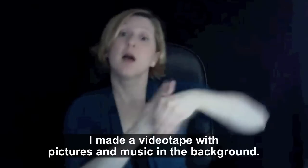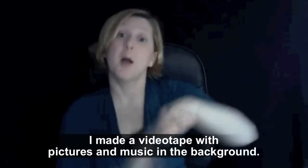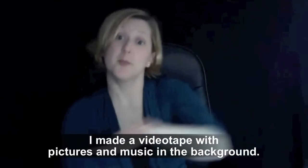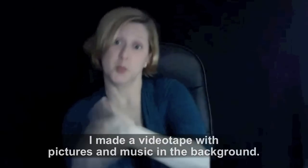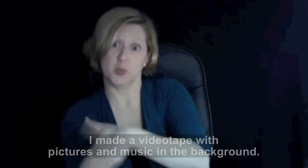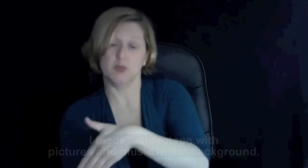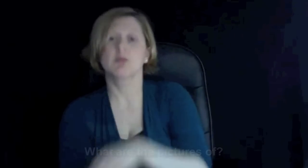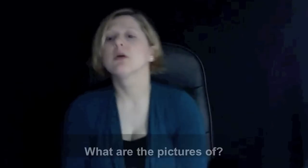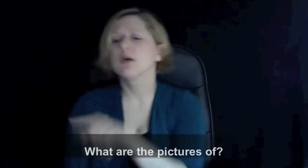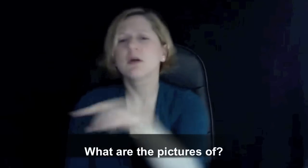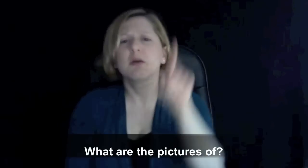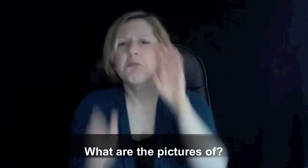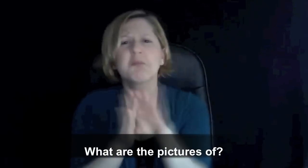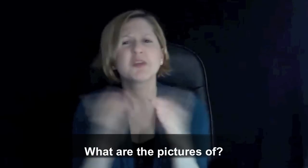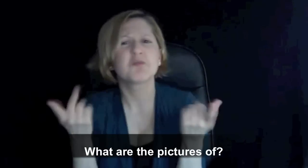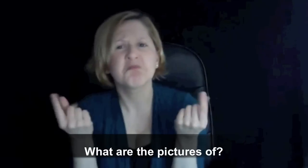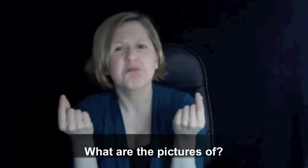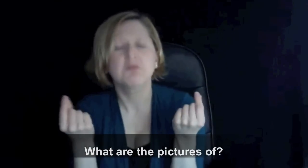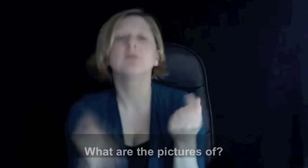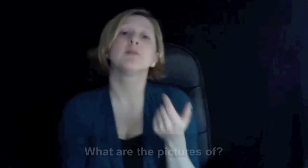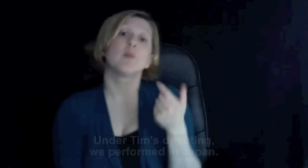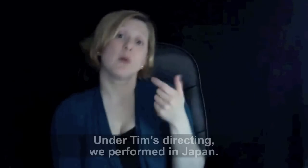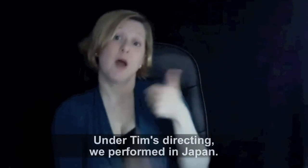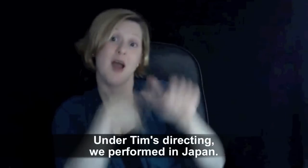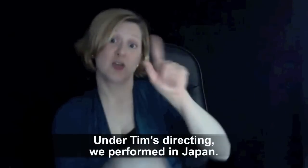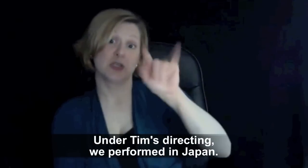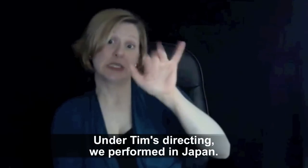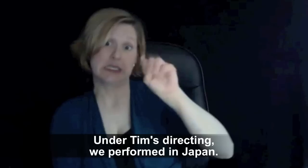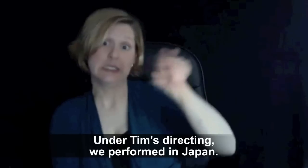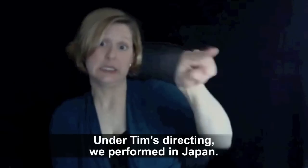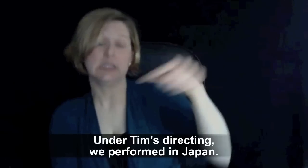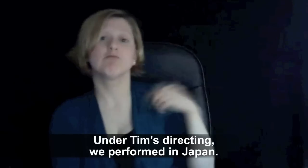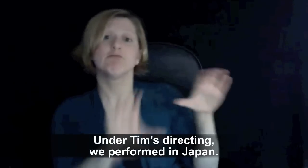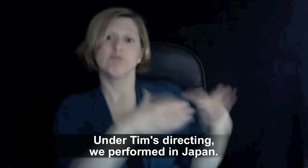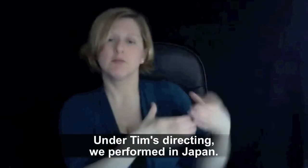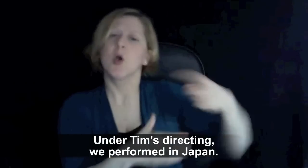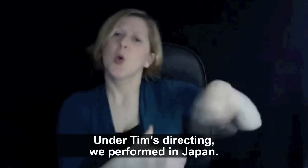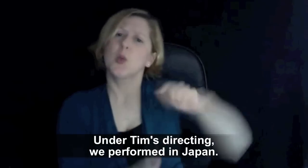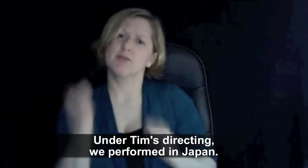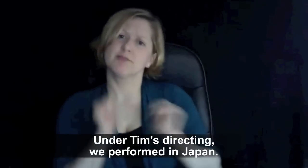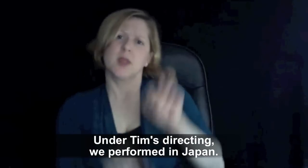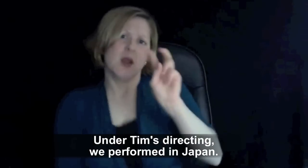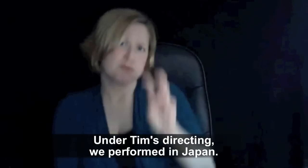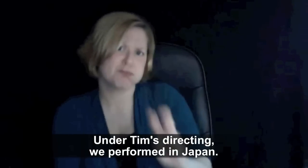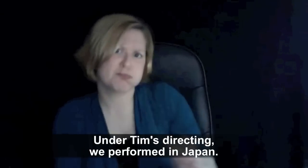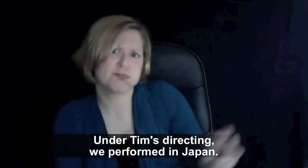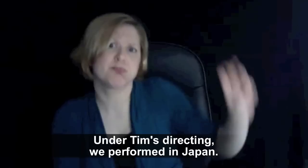background. What are the pictures of? Under Tim's dressing, we perform